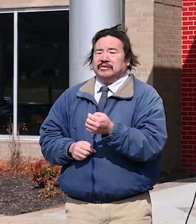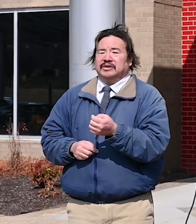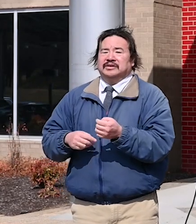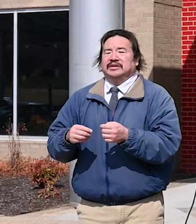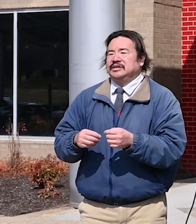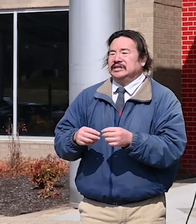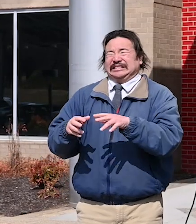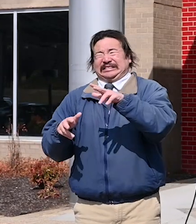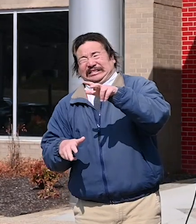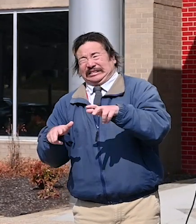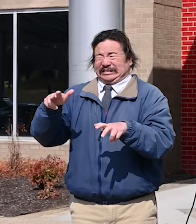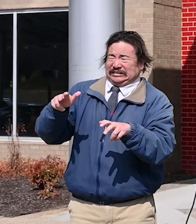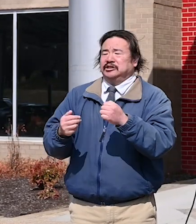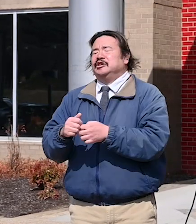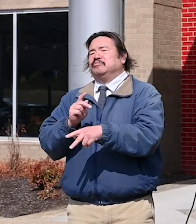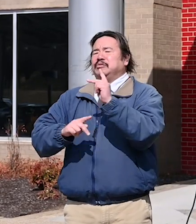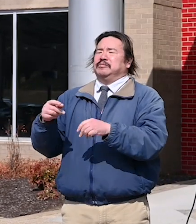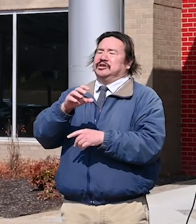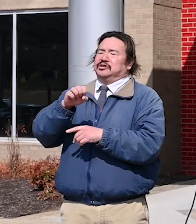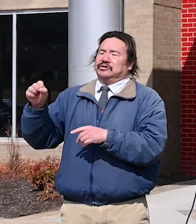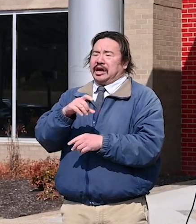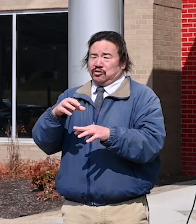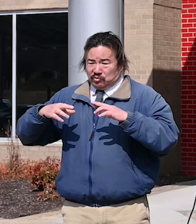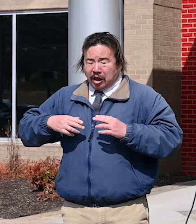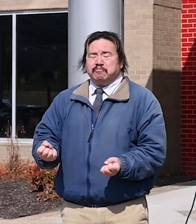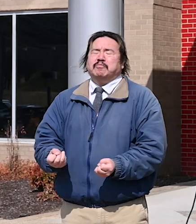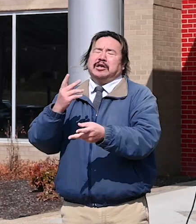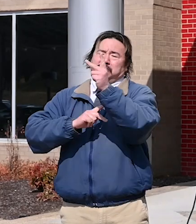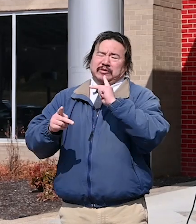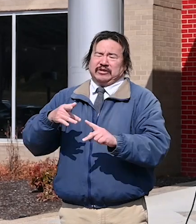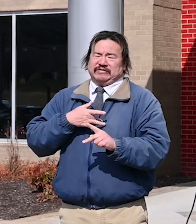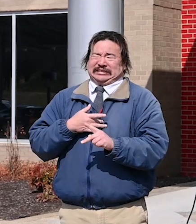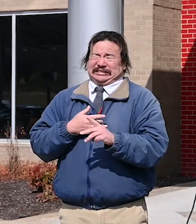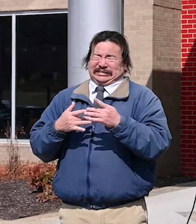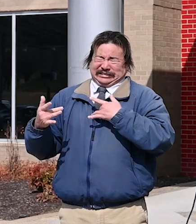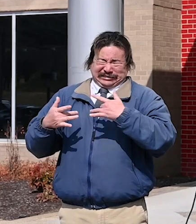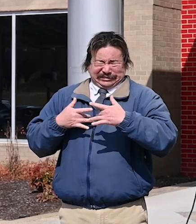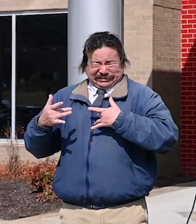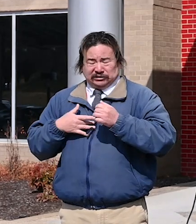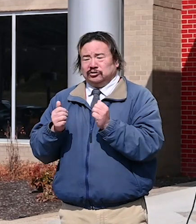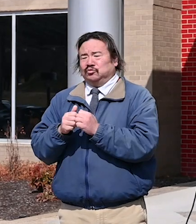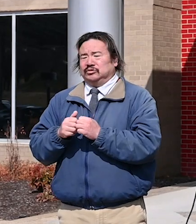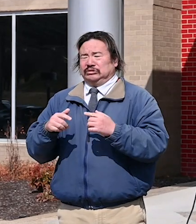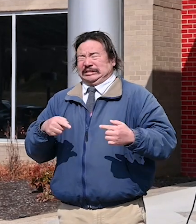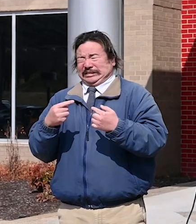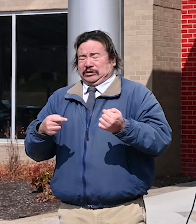There's instability in people's Social Security and retirement, and many feel troubled by the turmoil we're